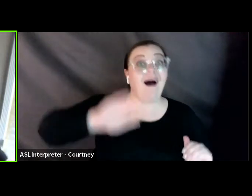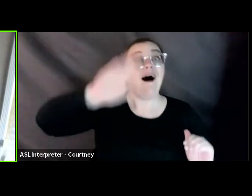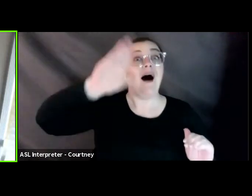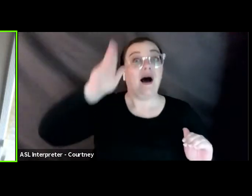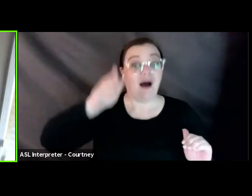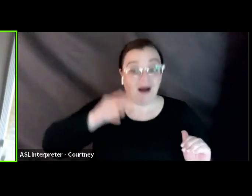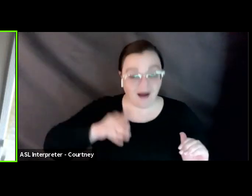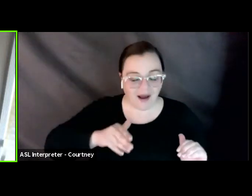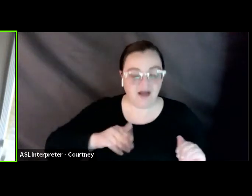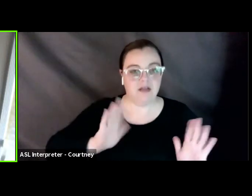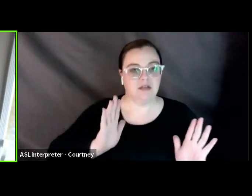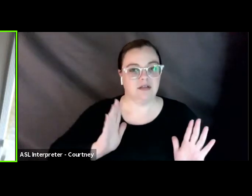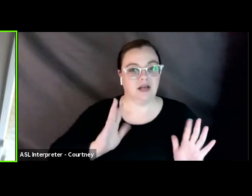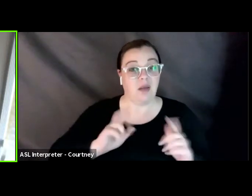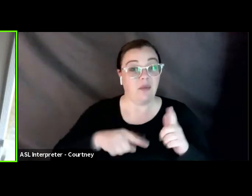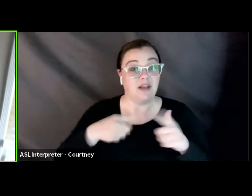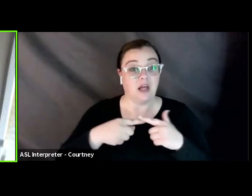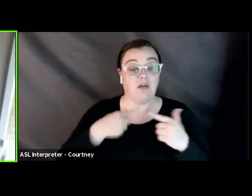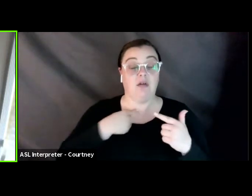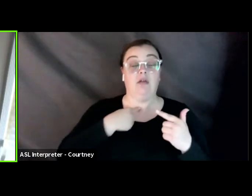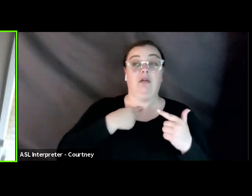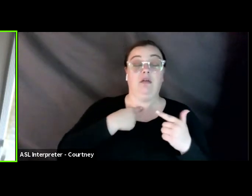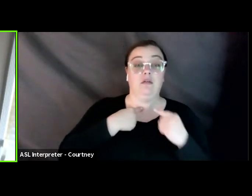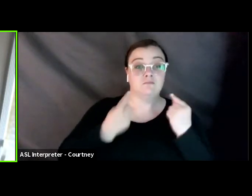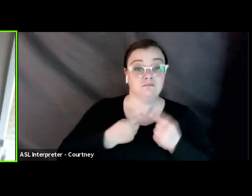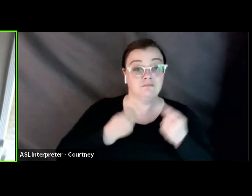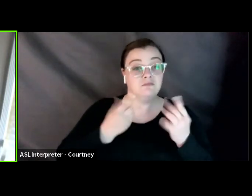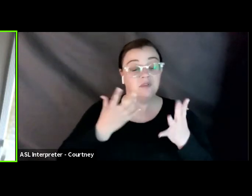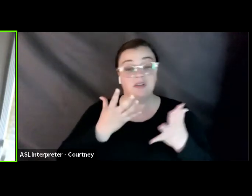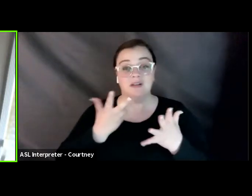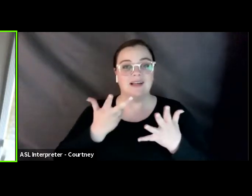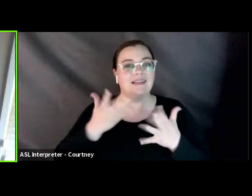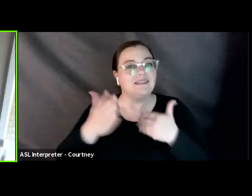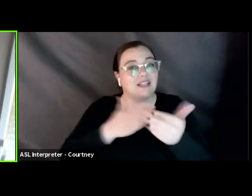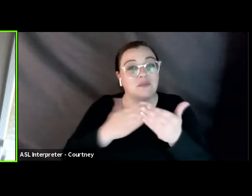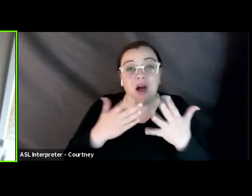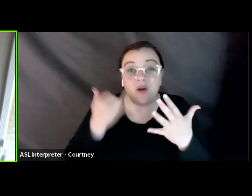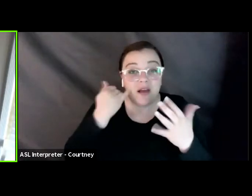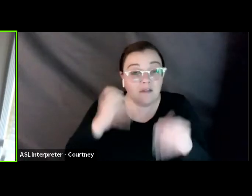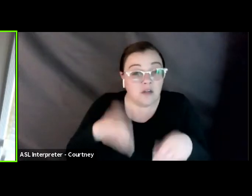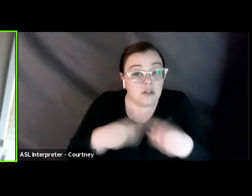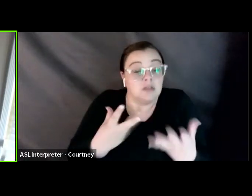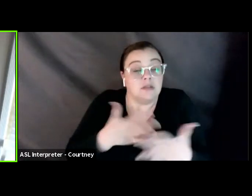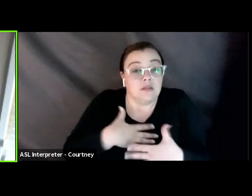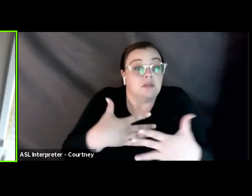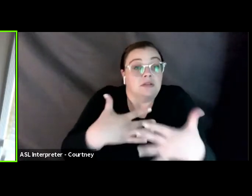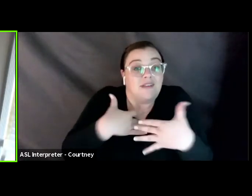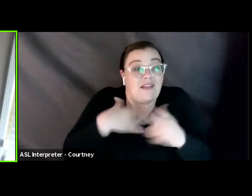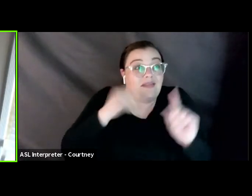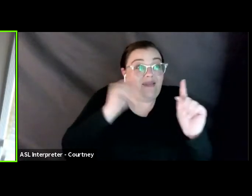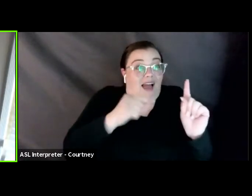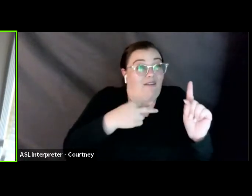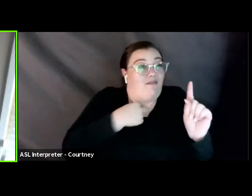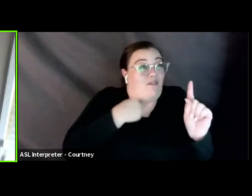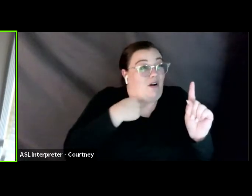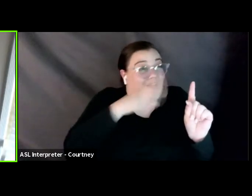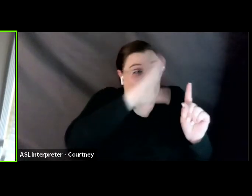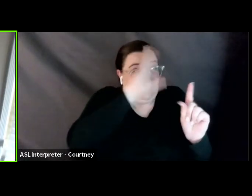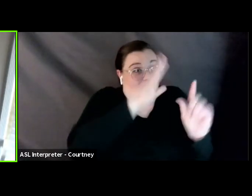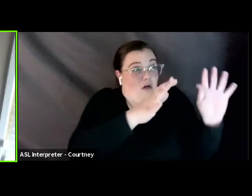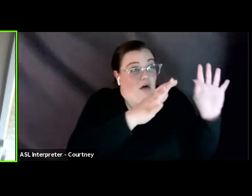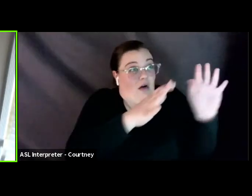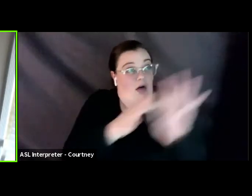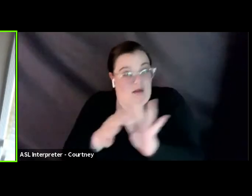ah, but then you're left in this voice. It doesn't matter how much air you give this voice, it's never going to be connected, because what happened was your vocal